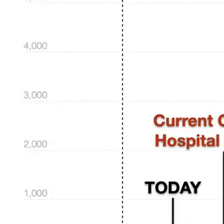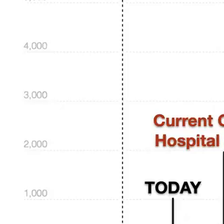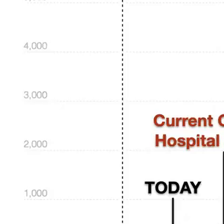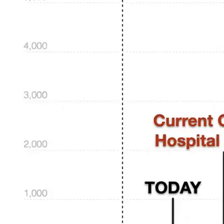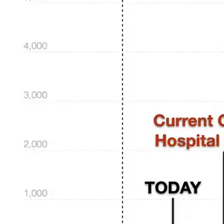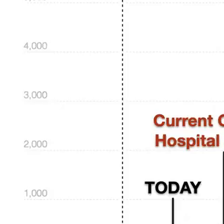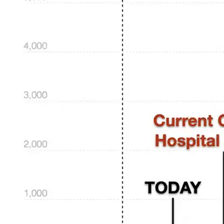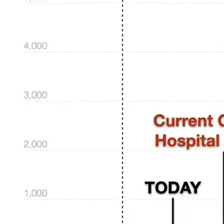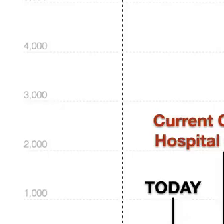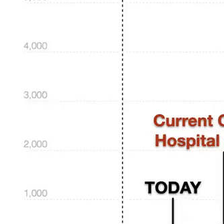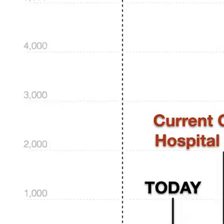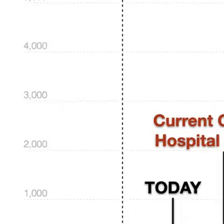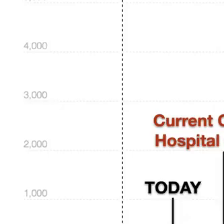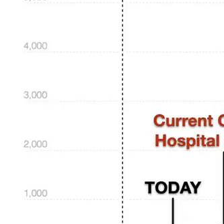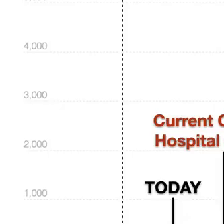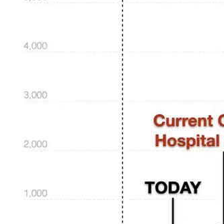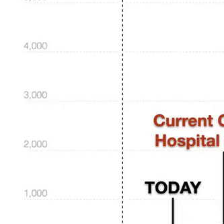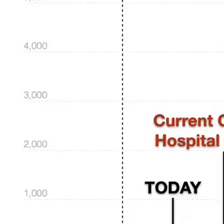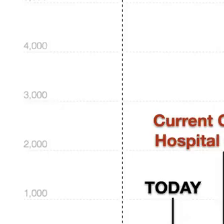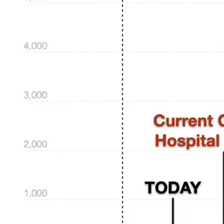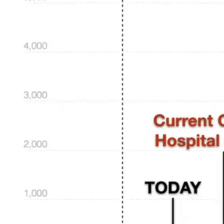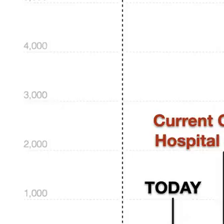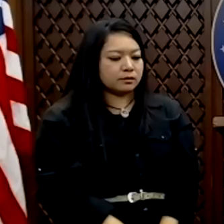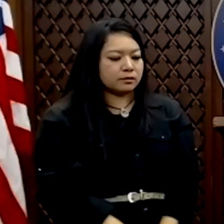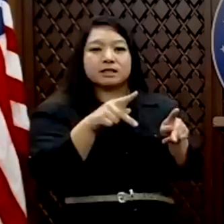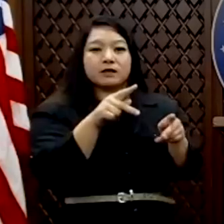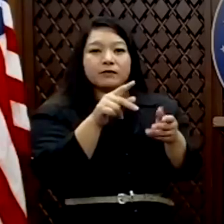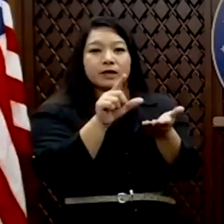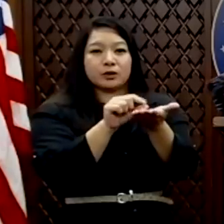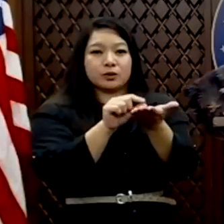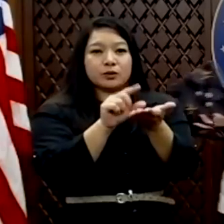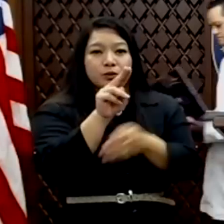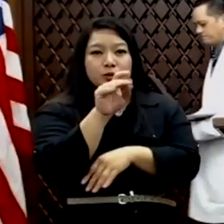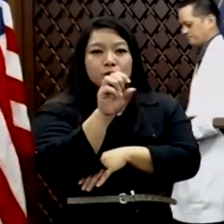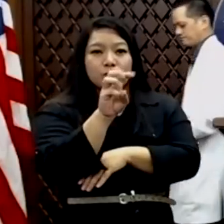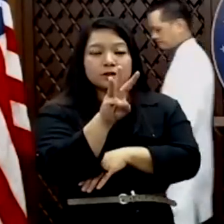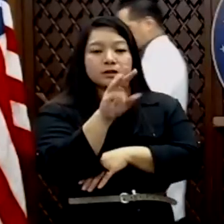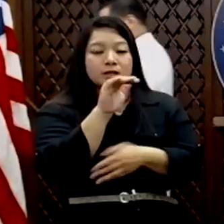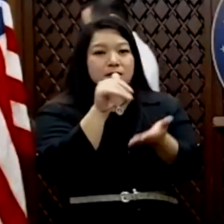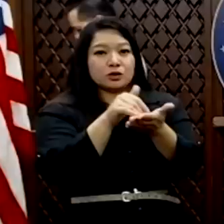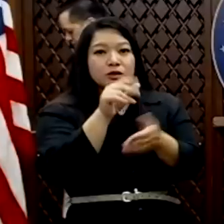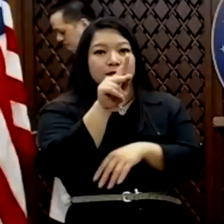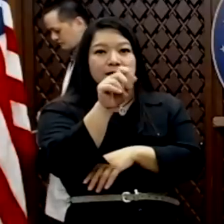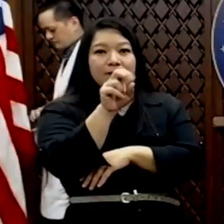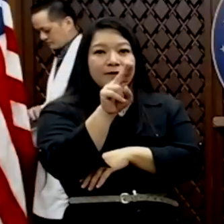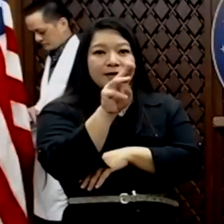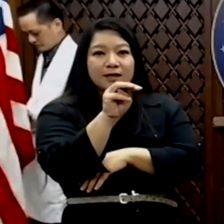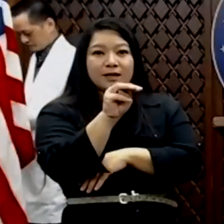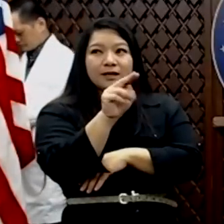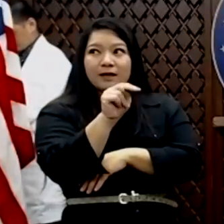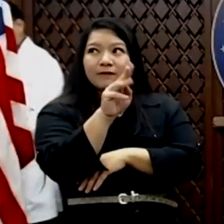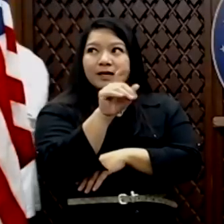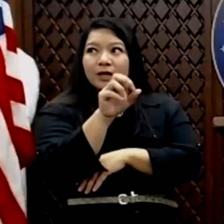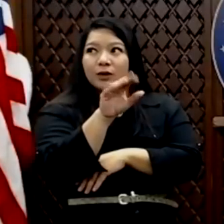Thank you, Nestor. Pacific News Center, Kevin Kerrigan. Good afternoon, Governor, and good afternoon,